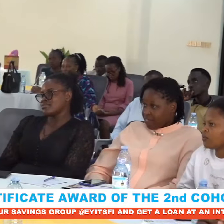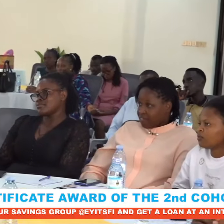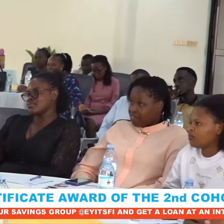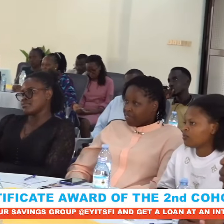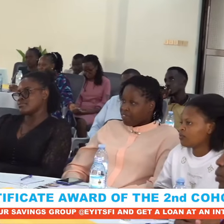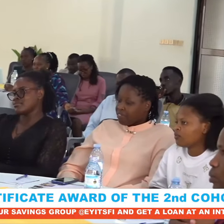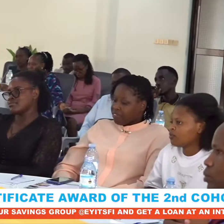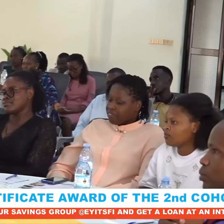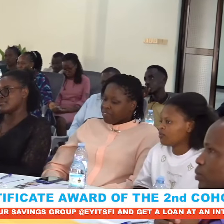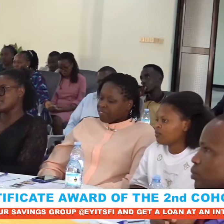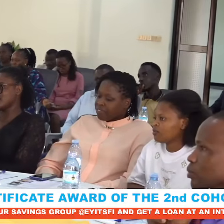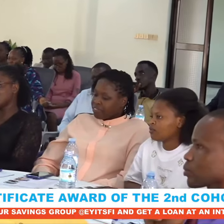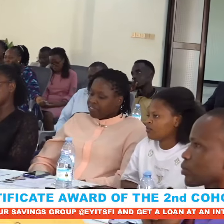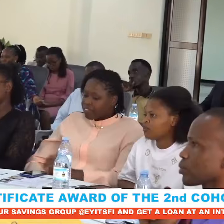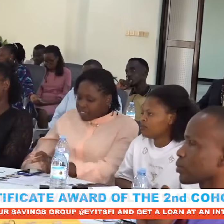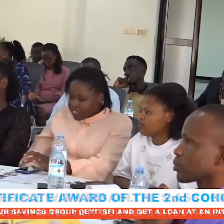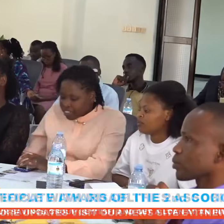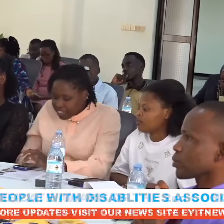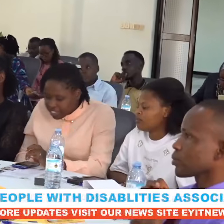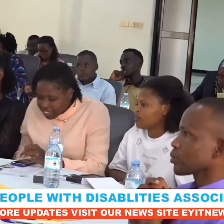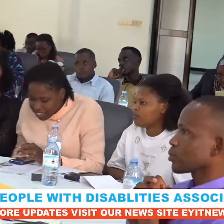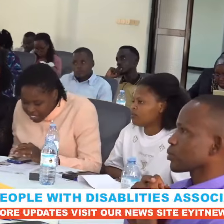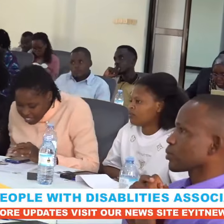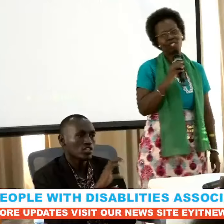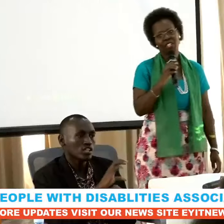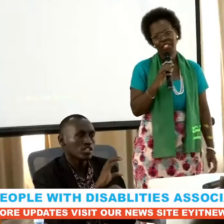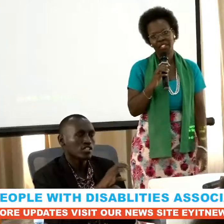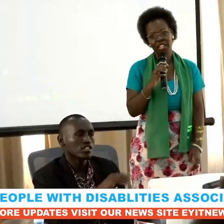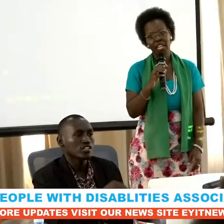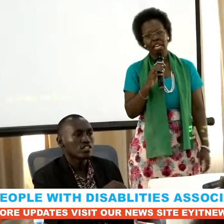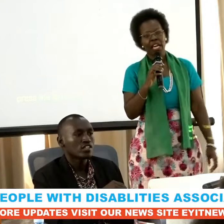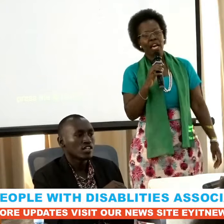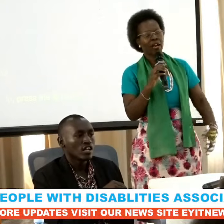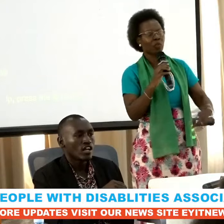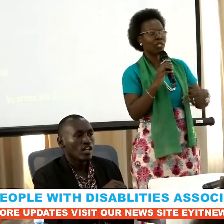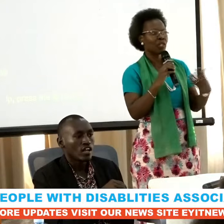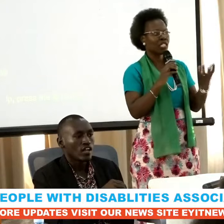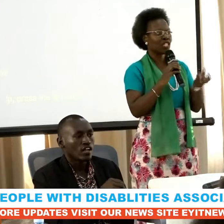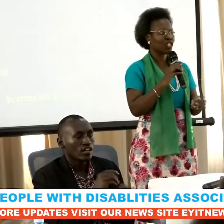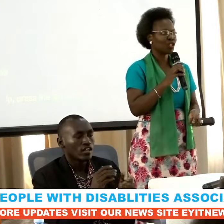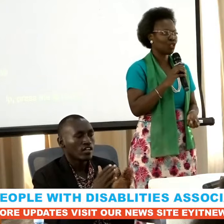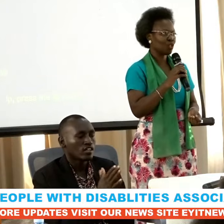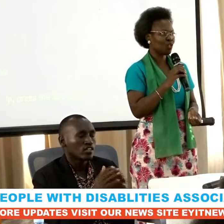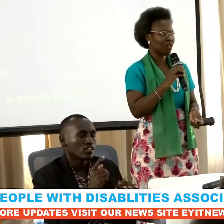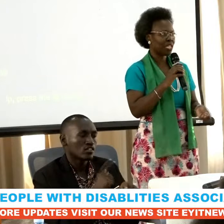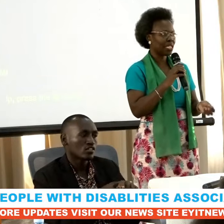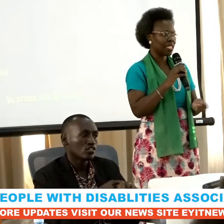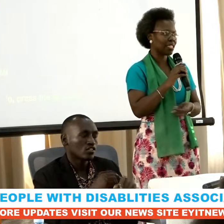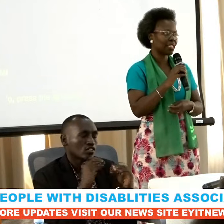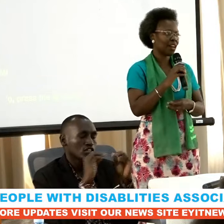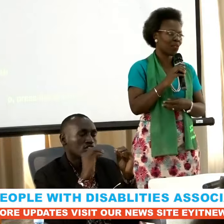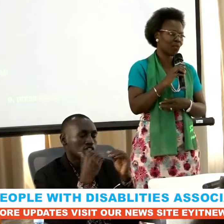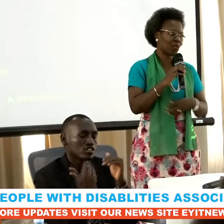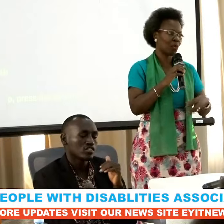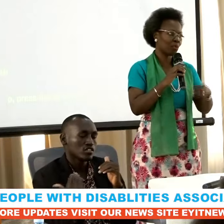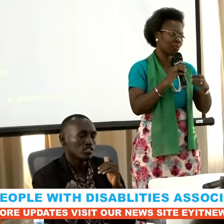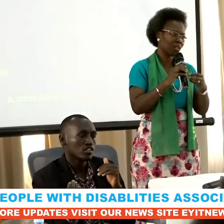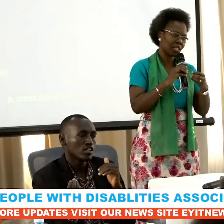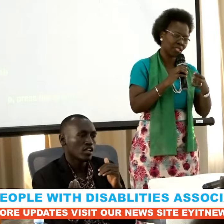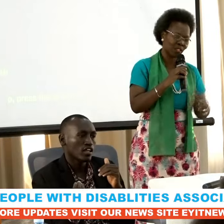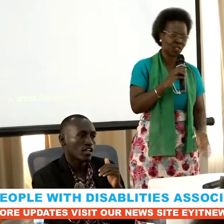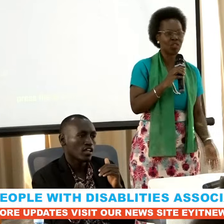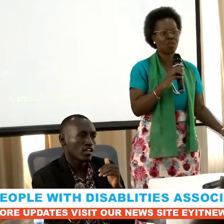church where I worship. That's the Anglican Church. And when you're teaching children, these are